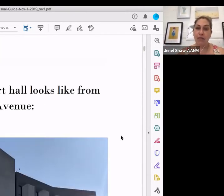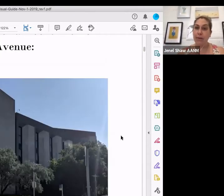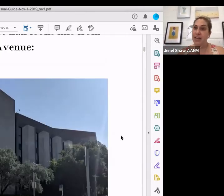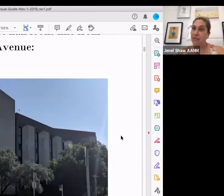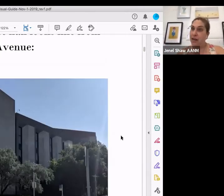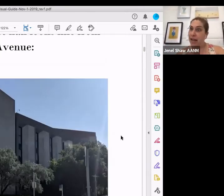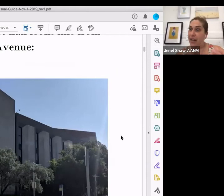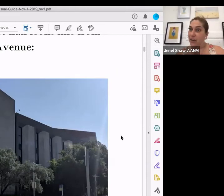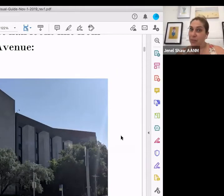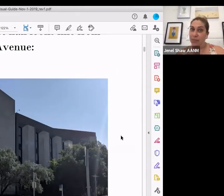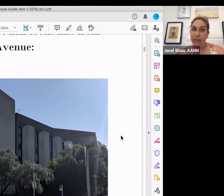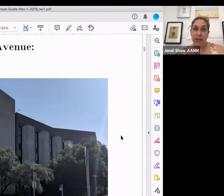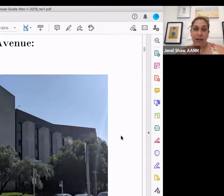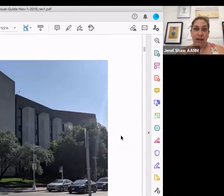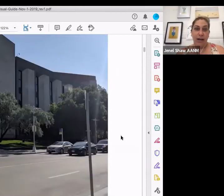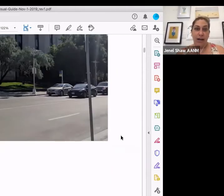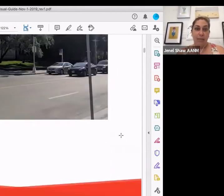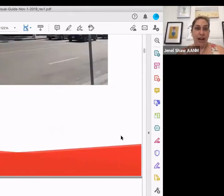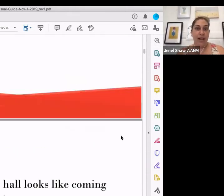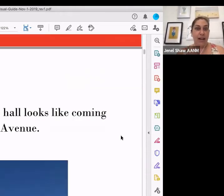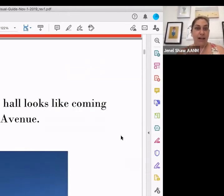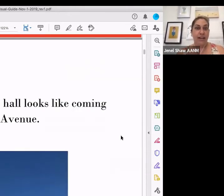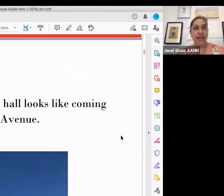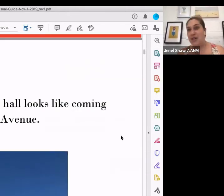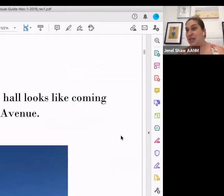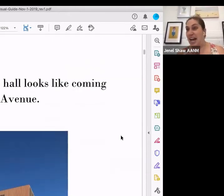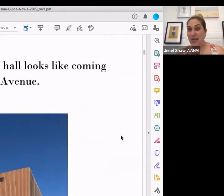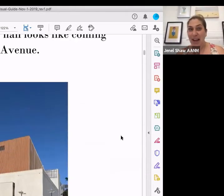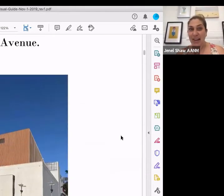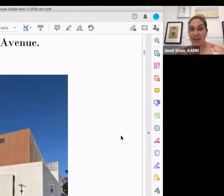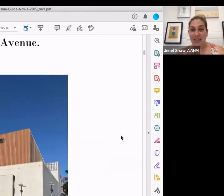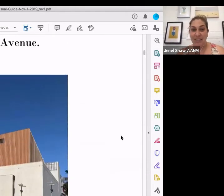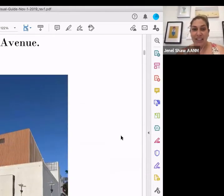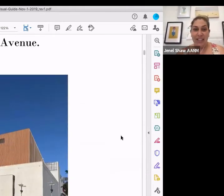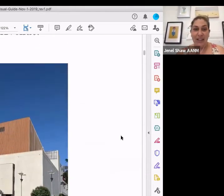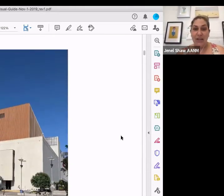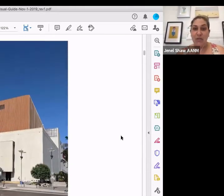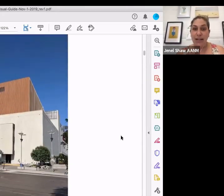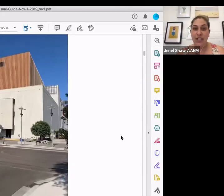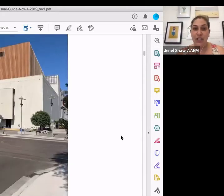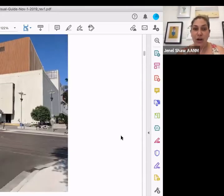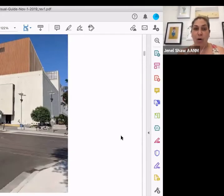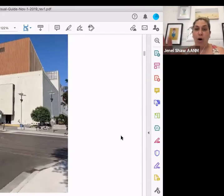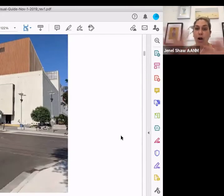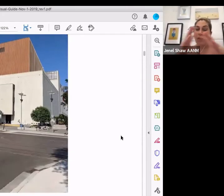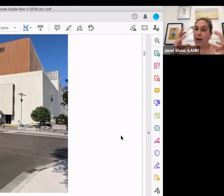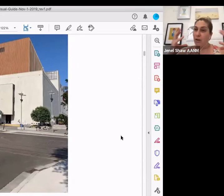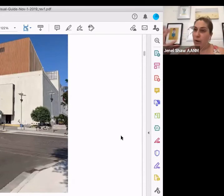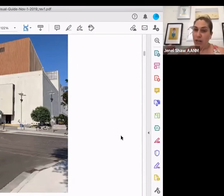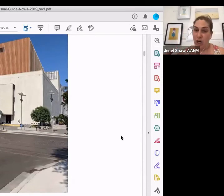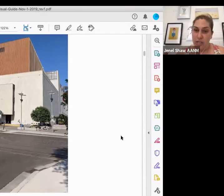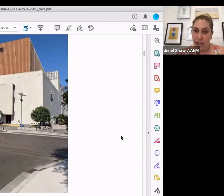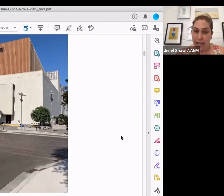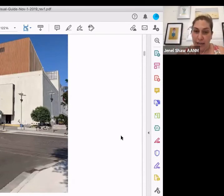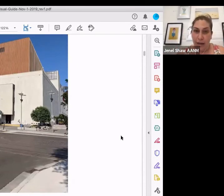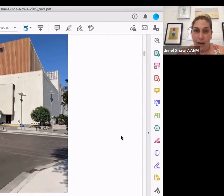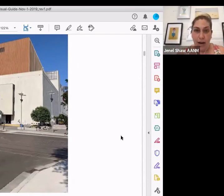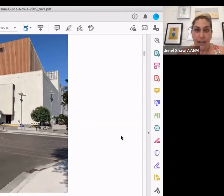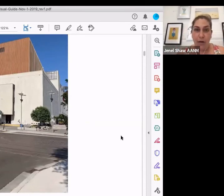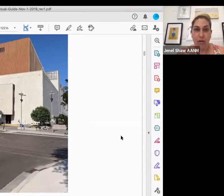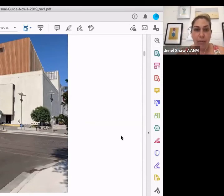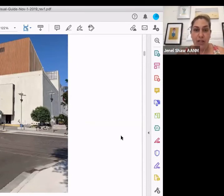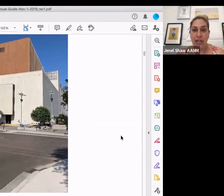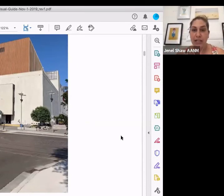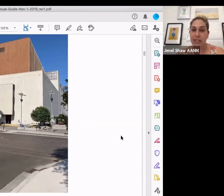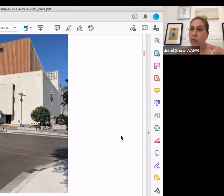looks like from a different angle. And here's another angle. They really show all around what it looks